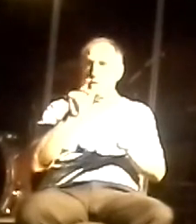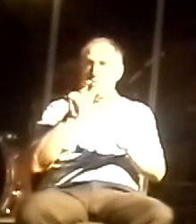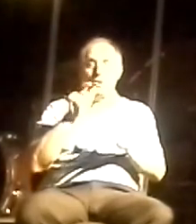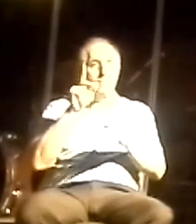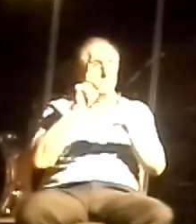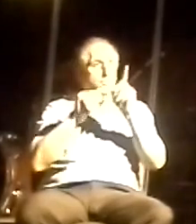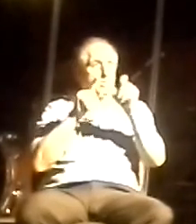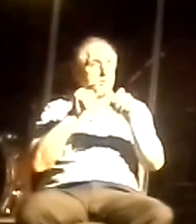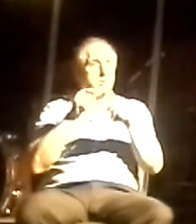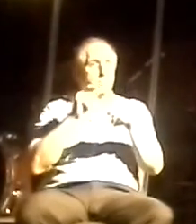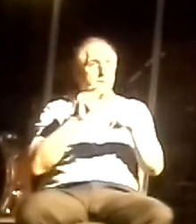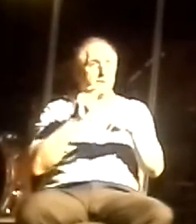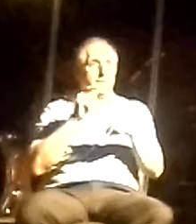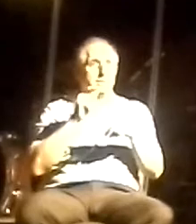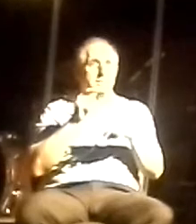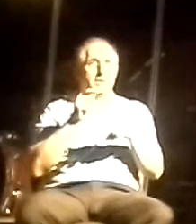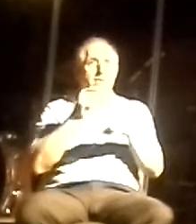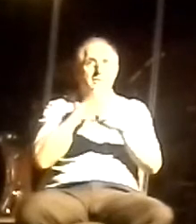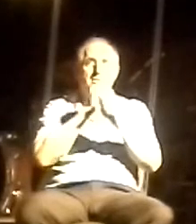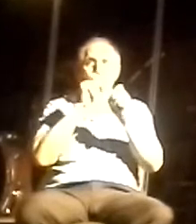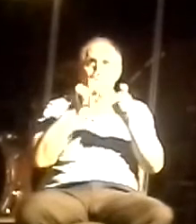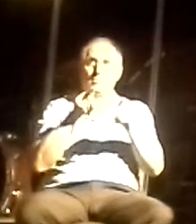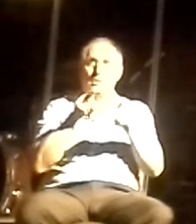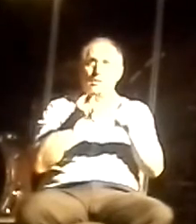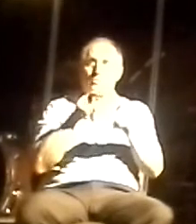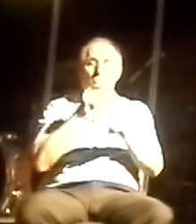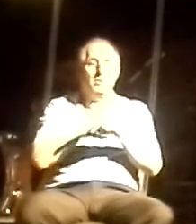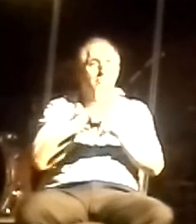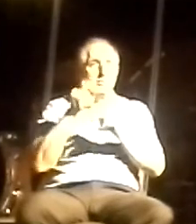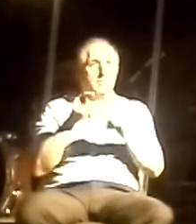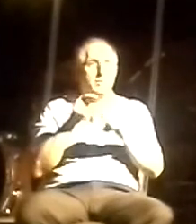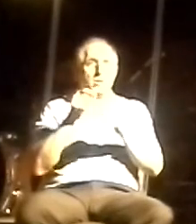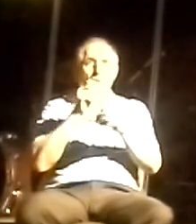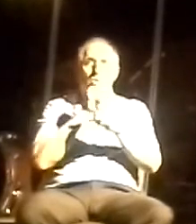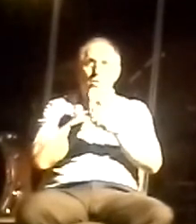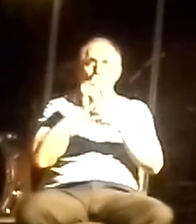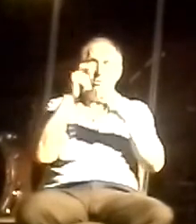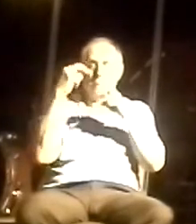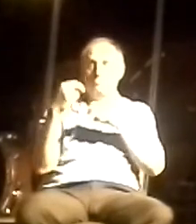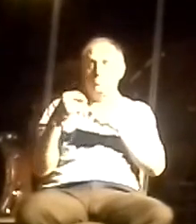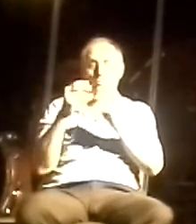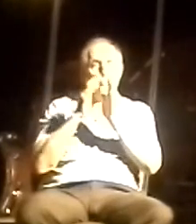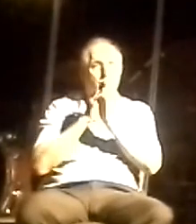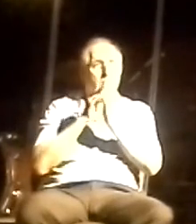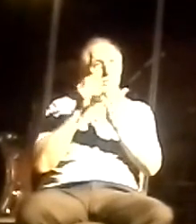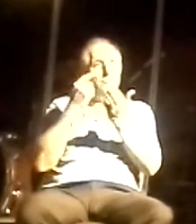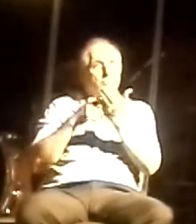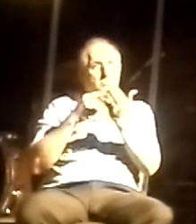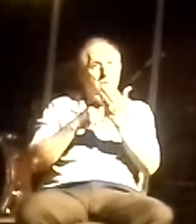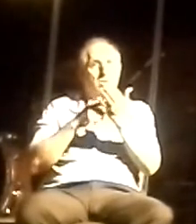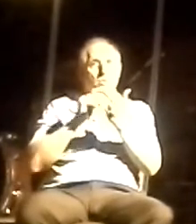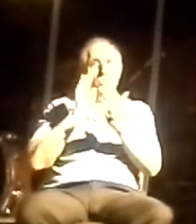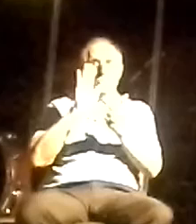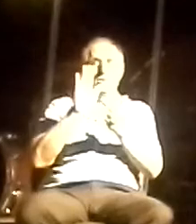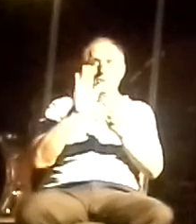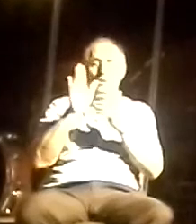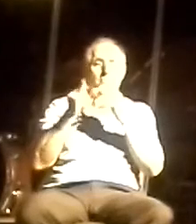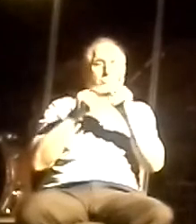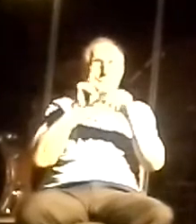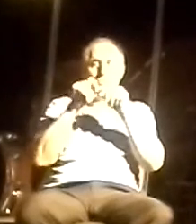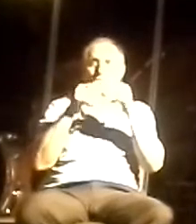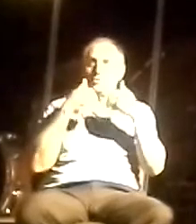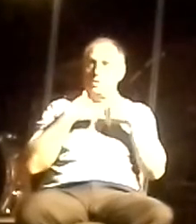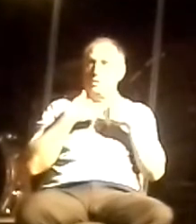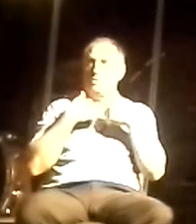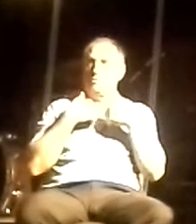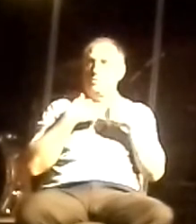got questions, we have a safe place with safe, powerful people who would love to just sit with you and pray with you and just talk to you about whatever questions you have